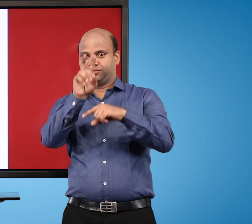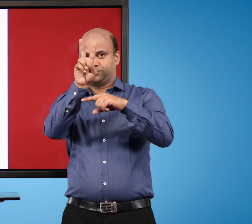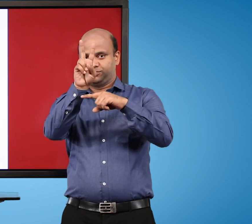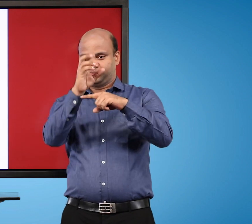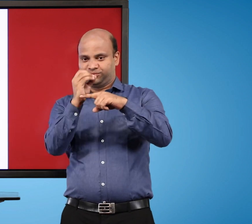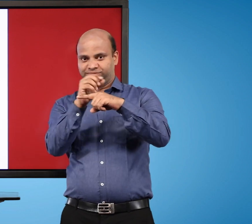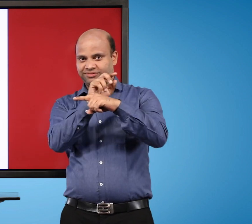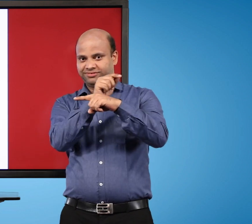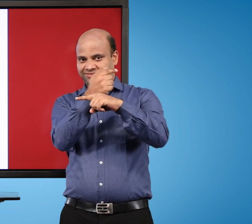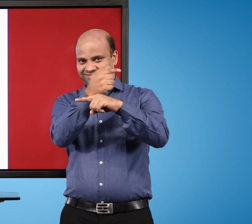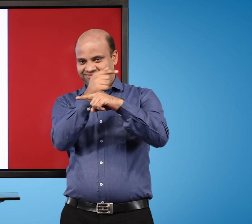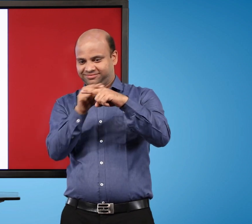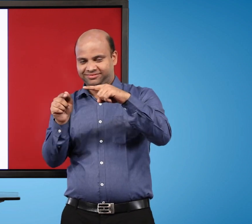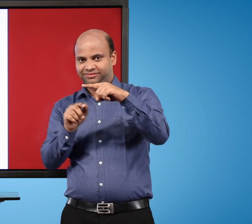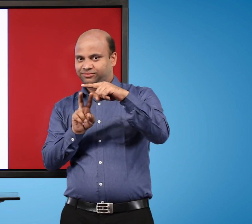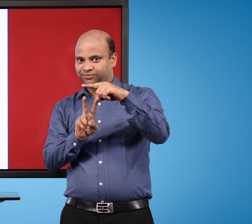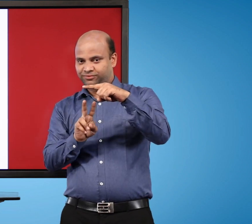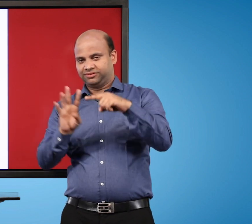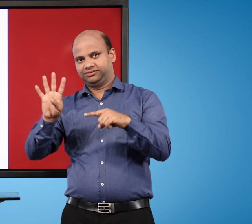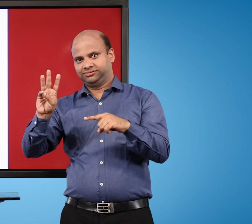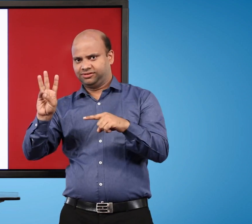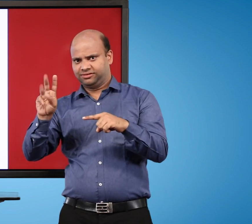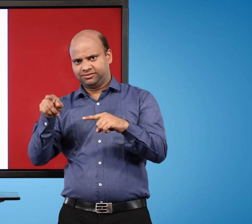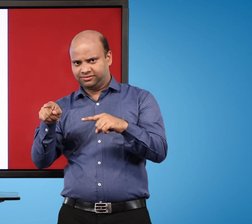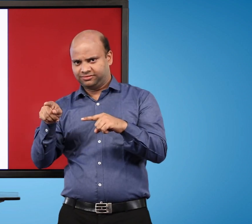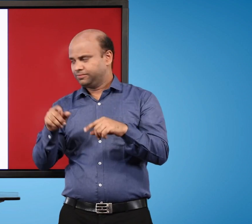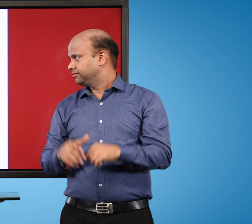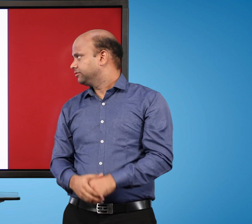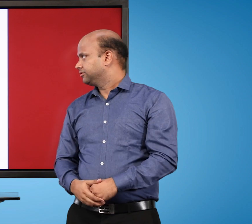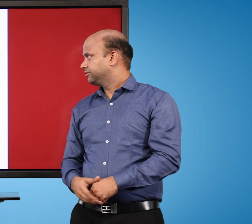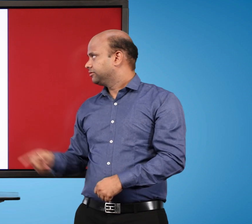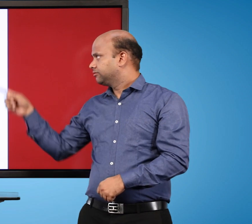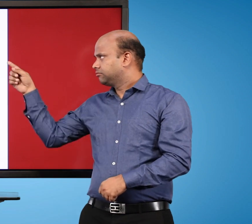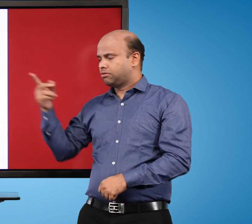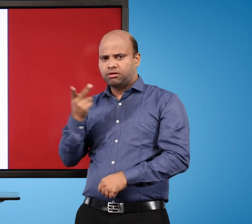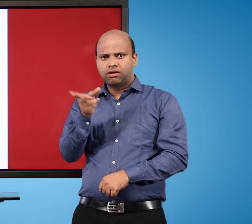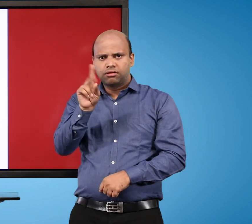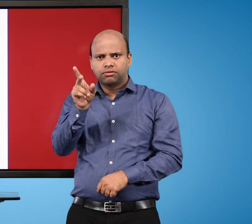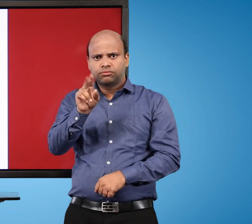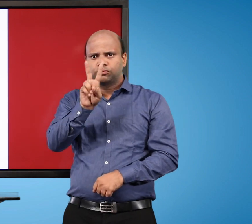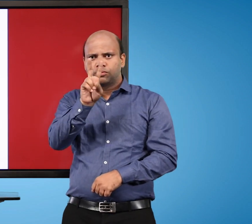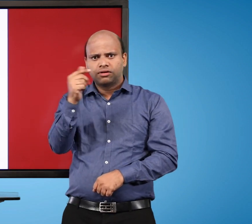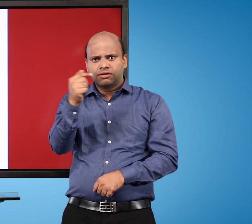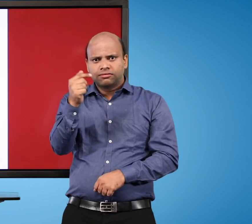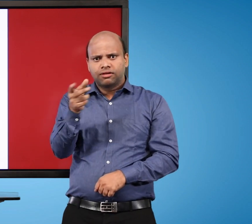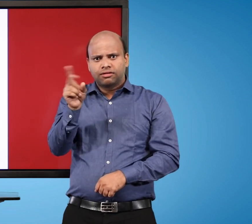Minus 0 is equal to 2. 4. In every move we get 2